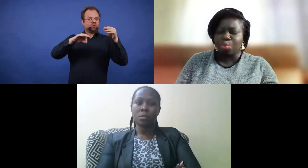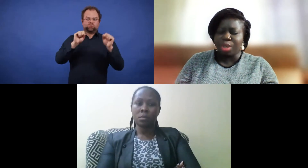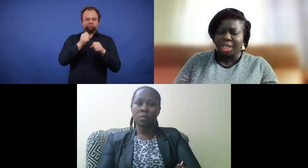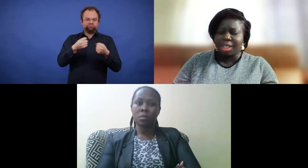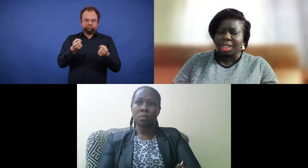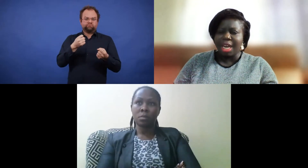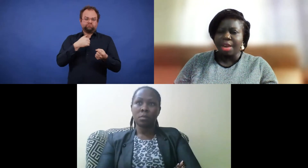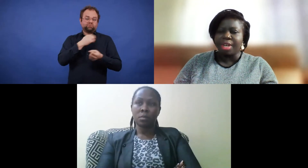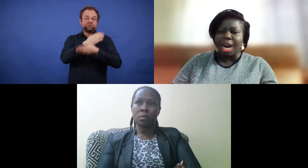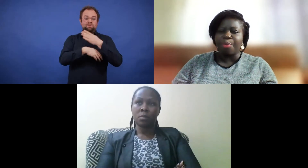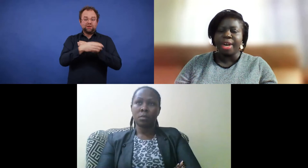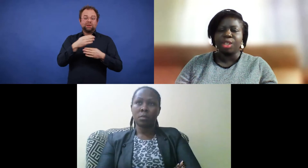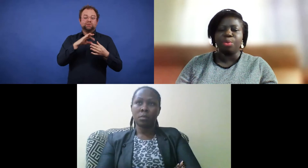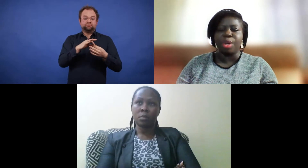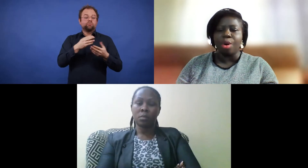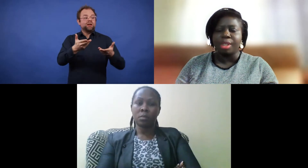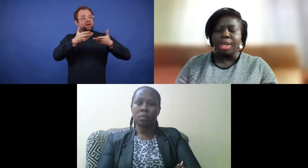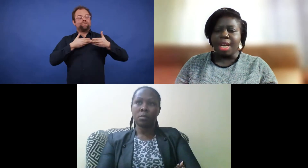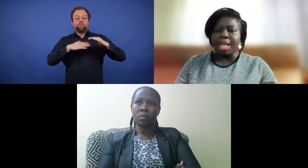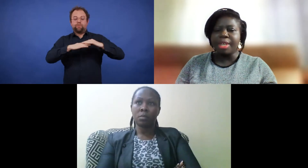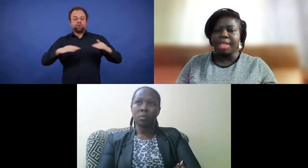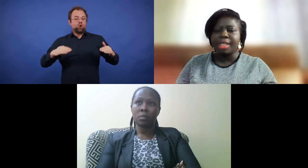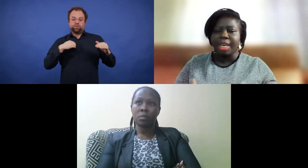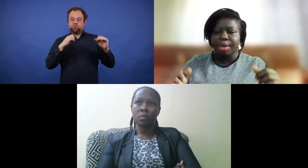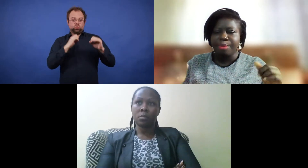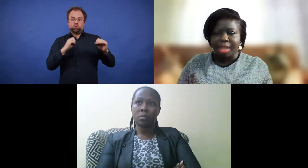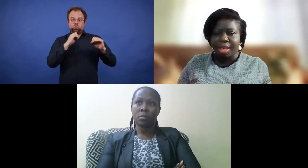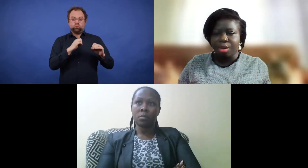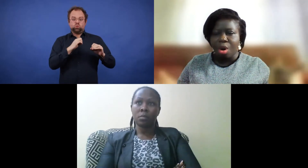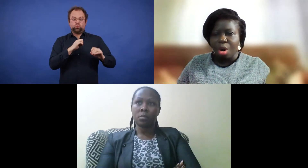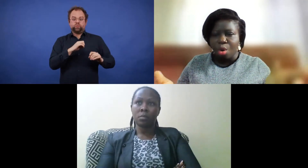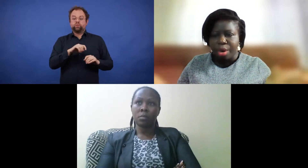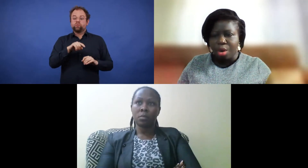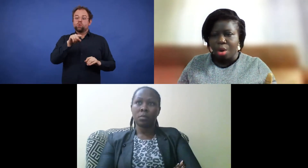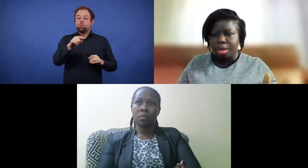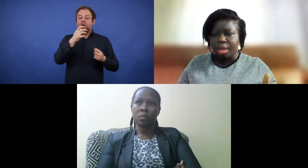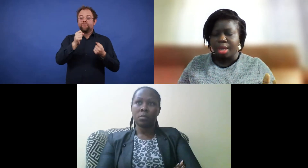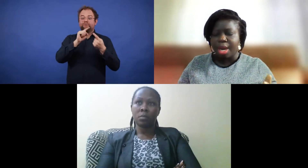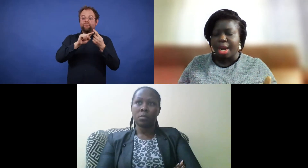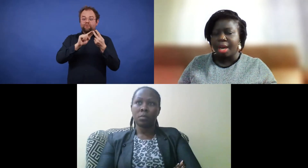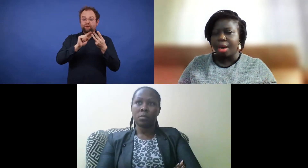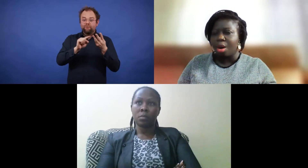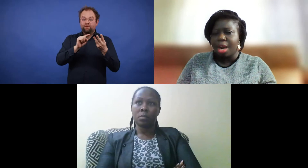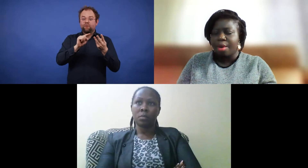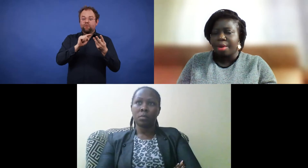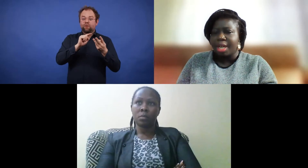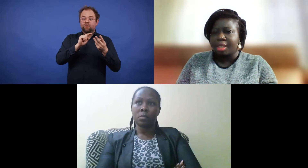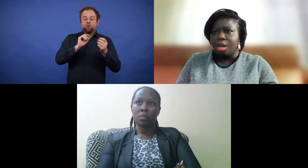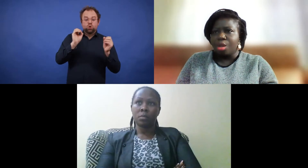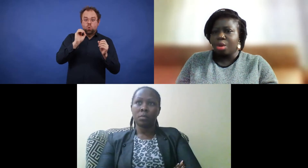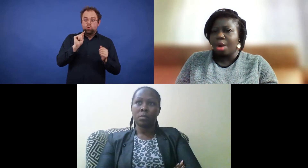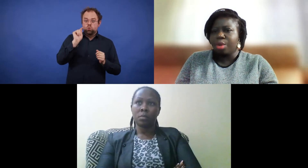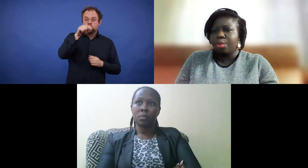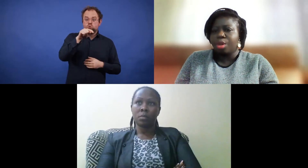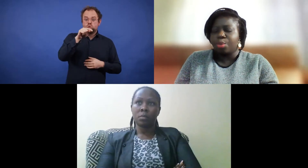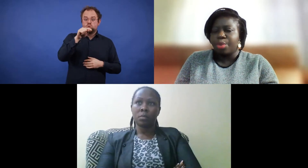parties wouldn't even appoint you because there is this stigma thing going on all around us.